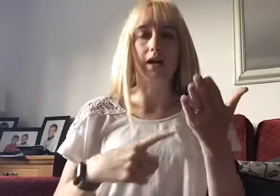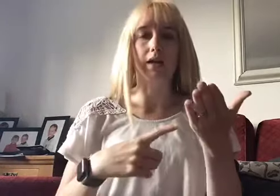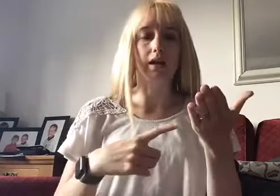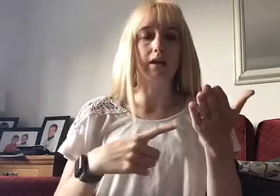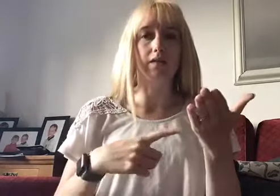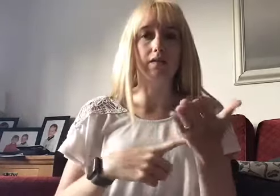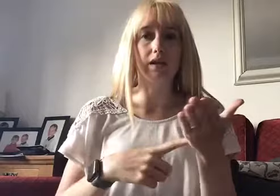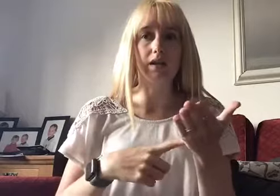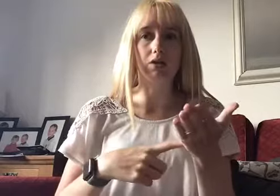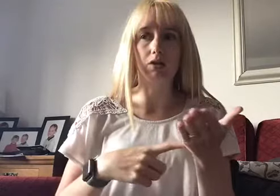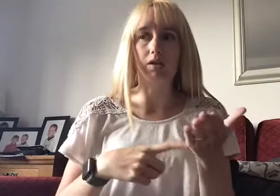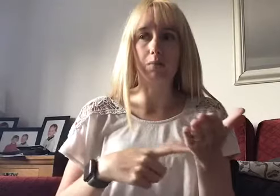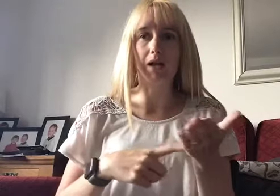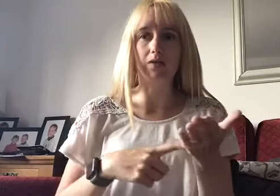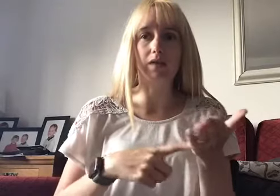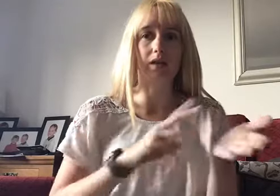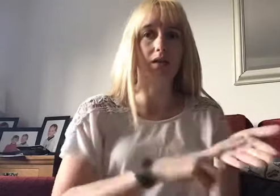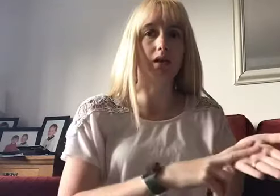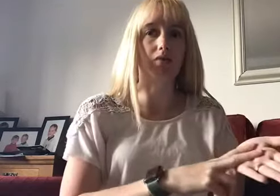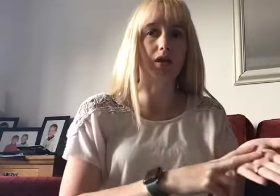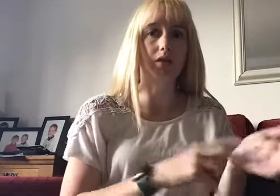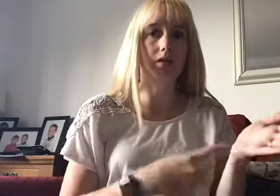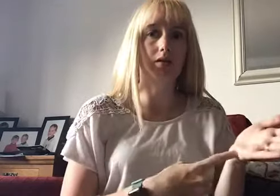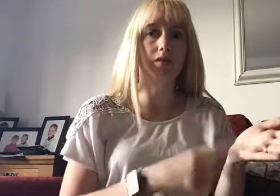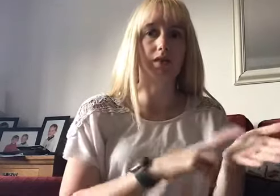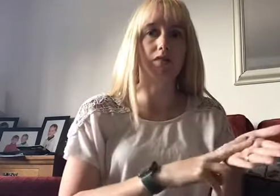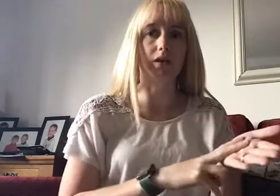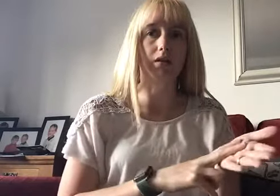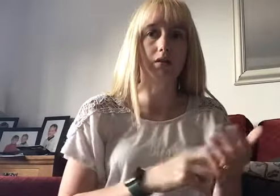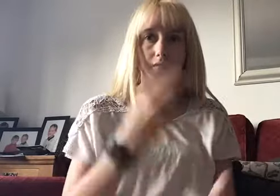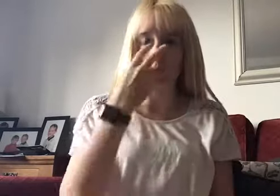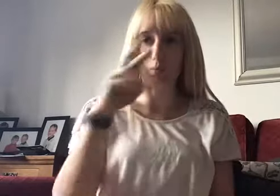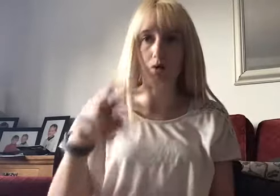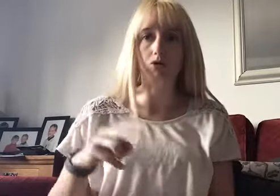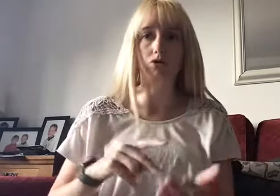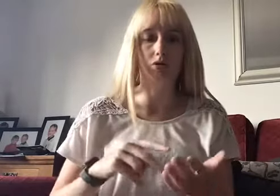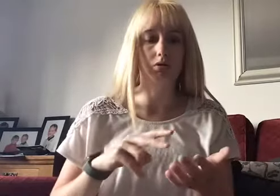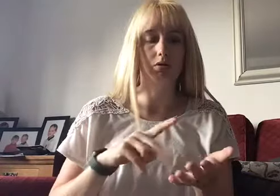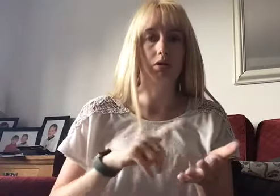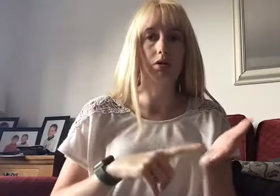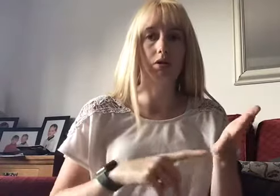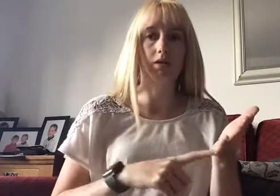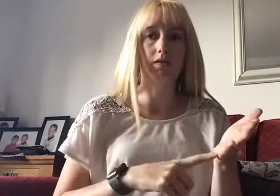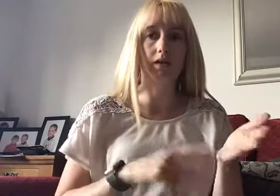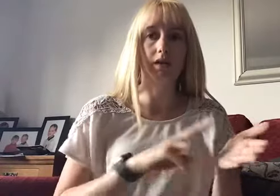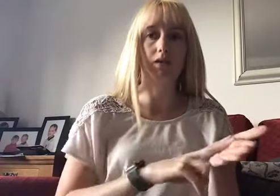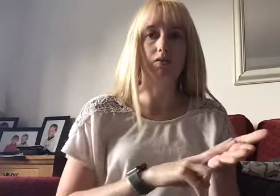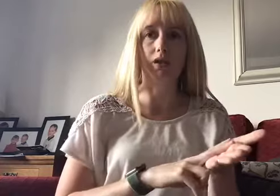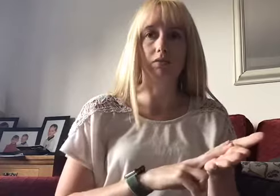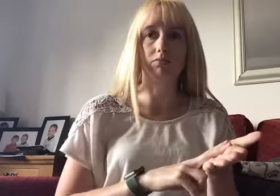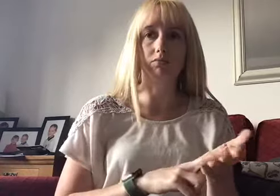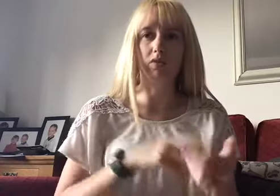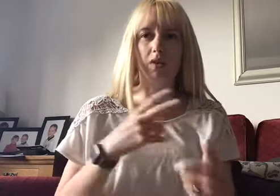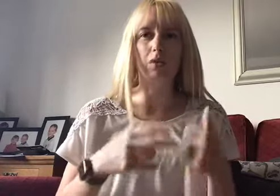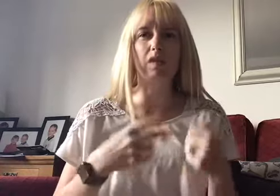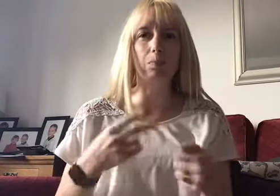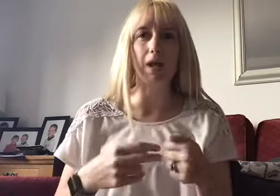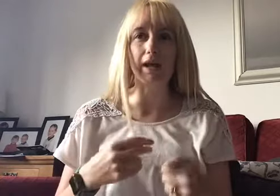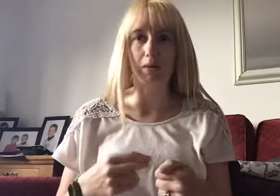then T, we're going to spell out T and V, TV. So watch, TV. So we're spelling a bit more,